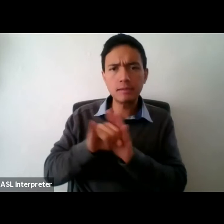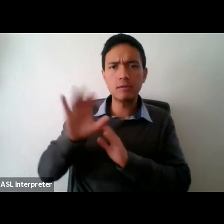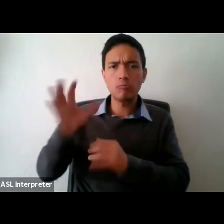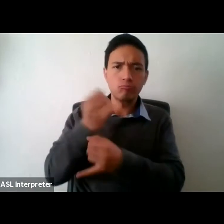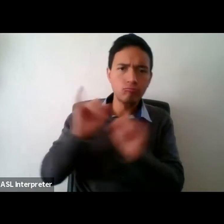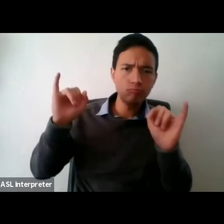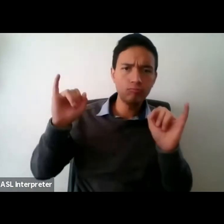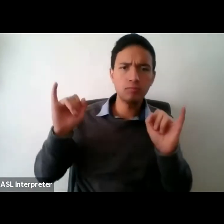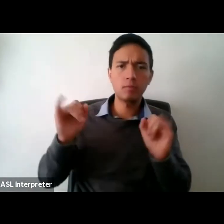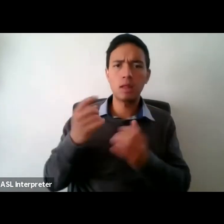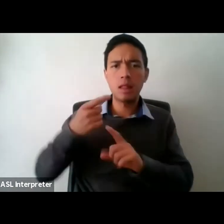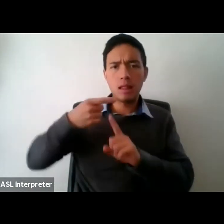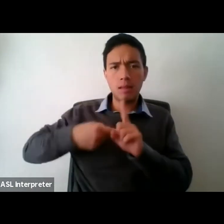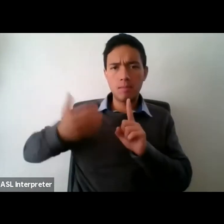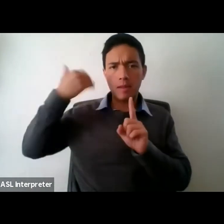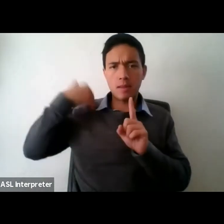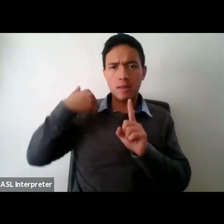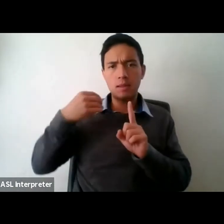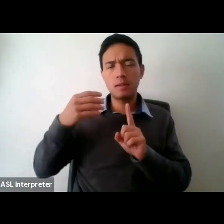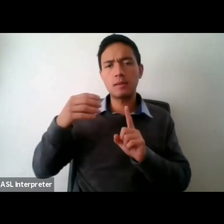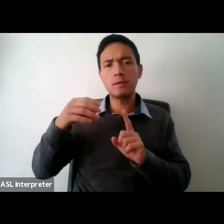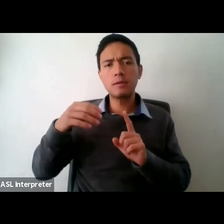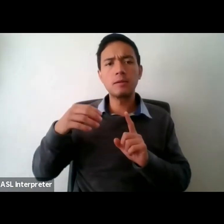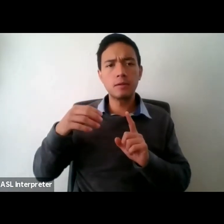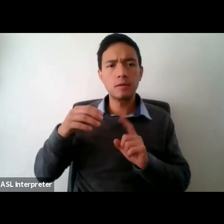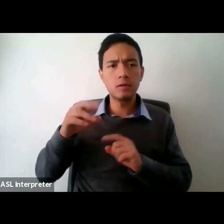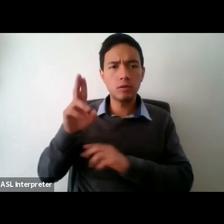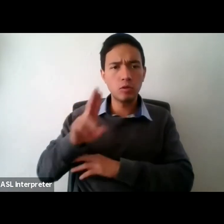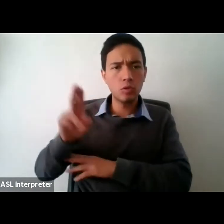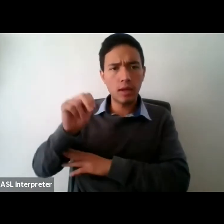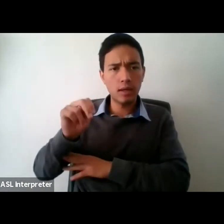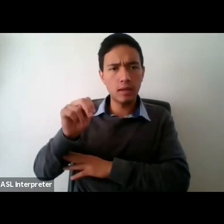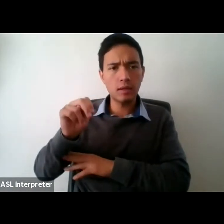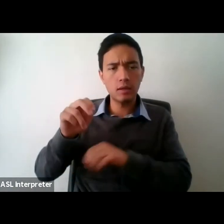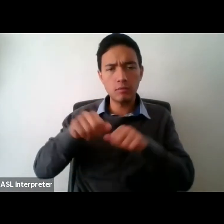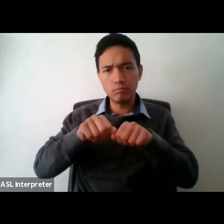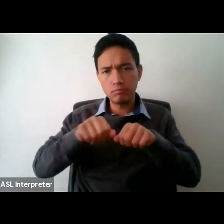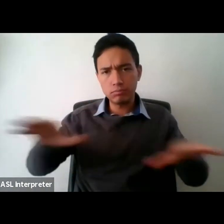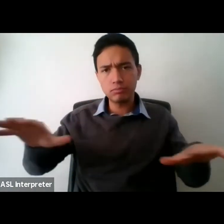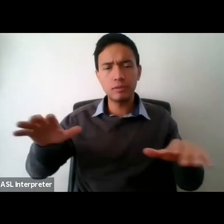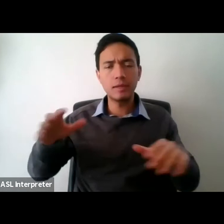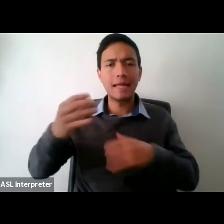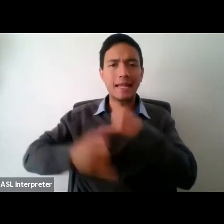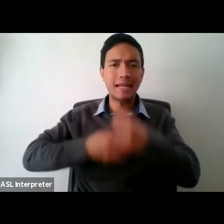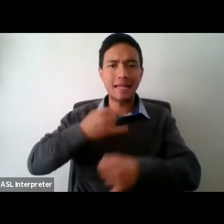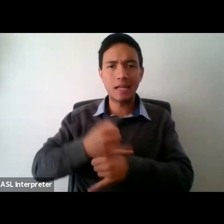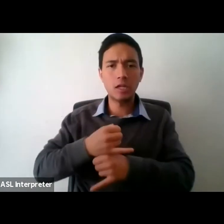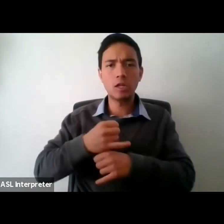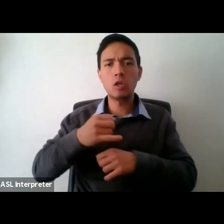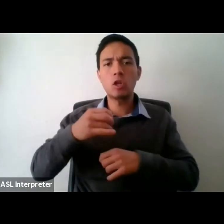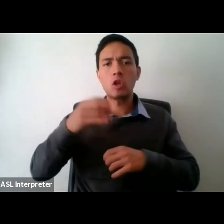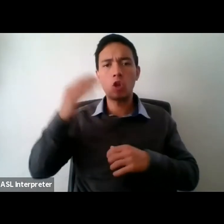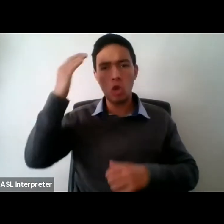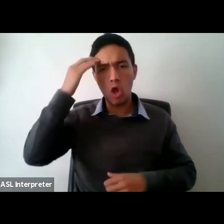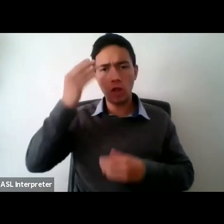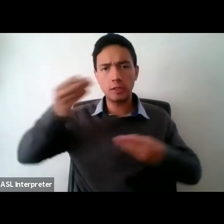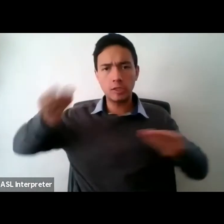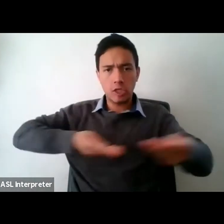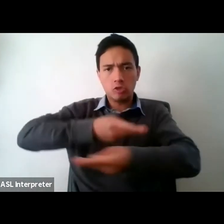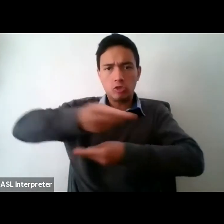United Nations launched a new multilingual knowledge exchange platform for this